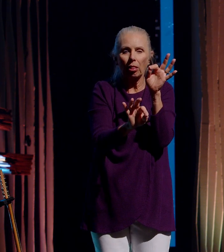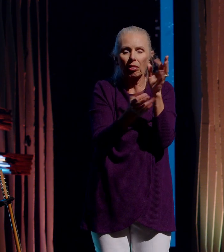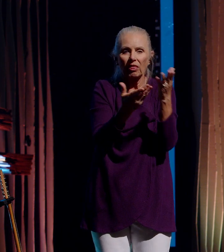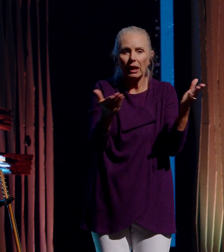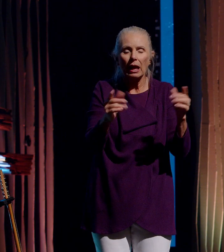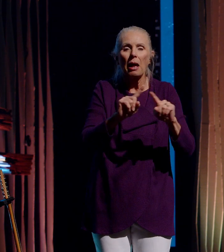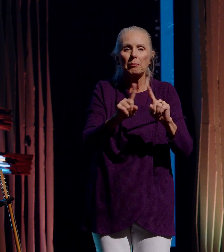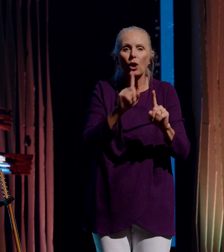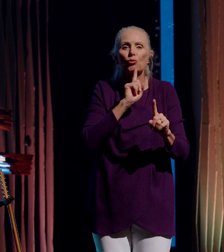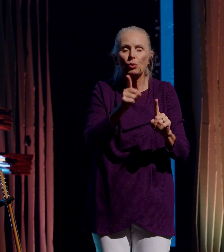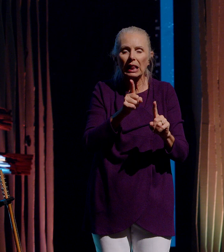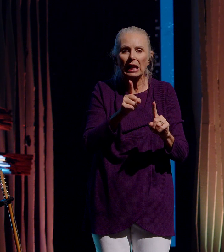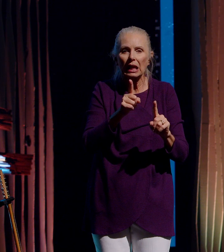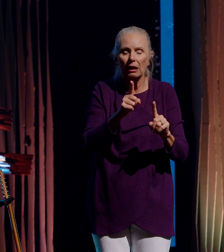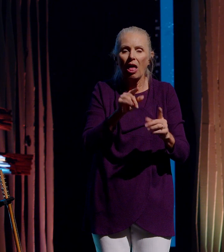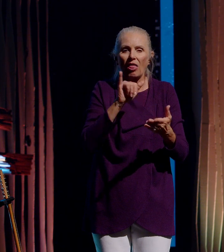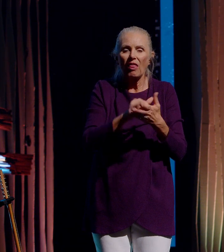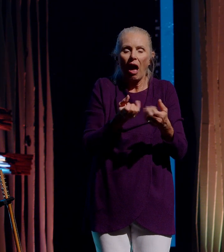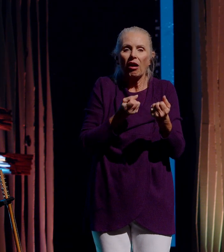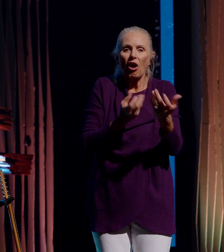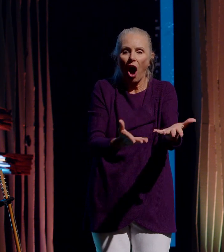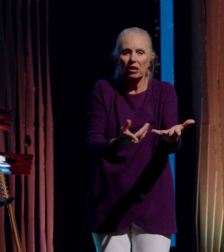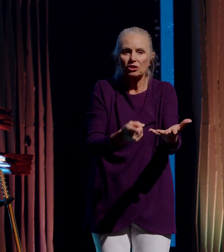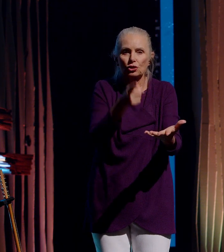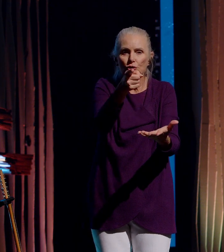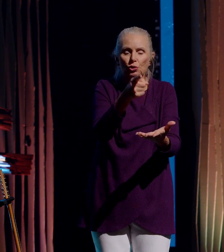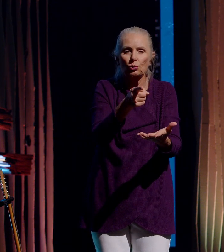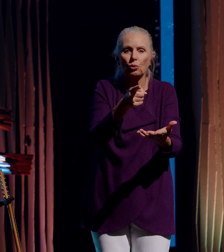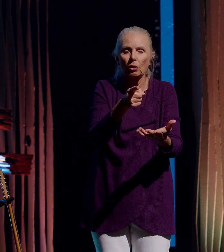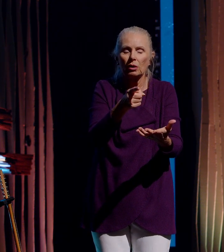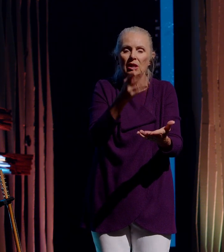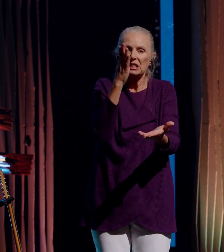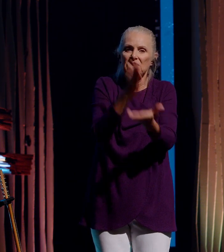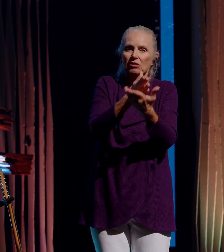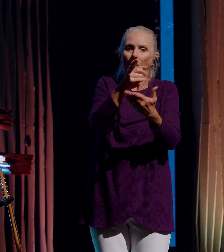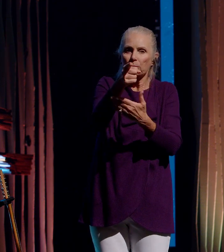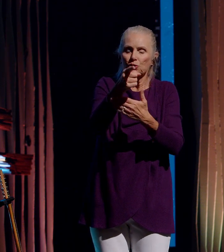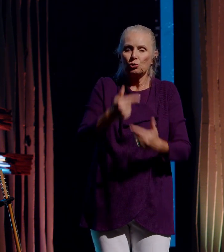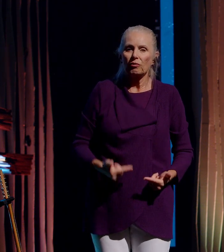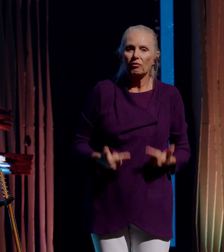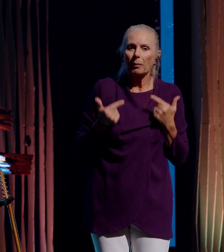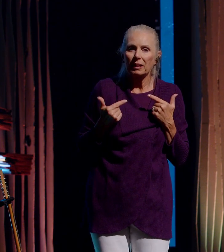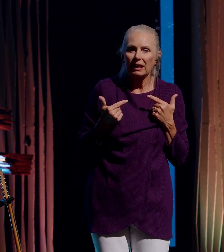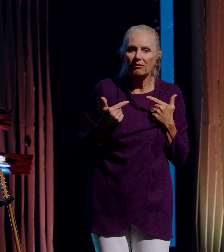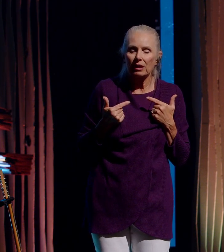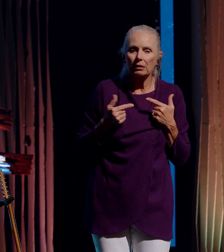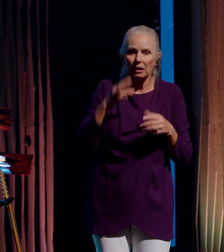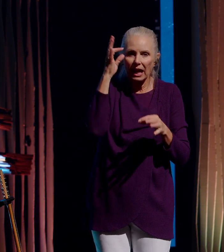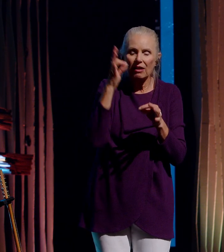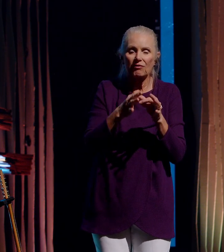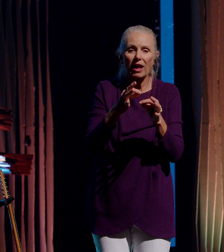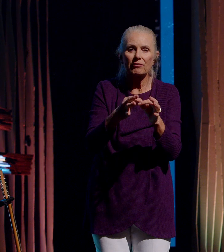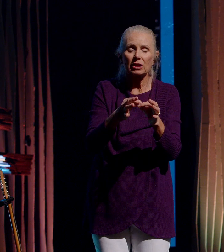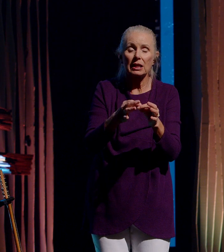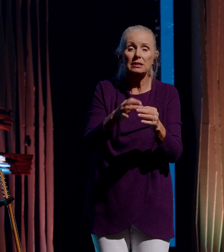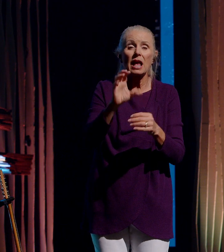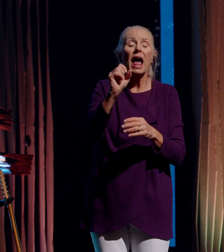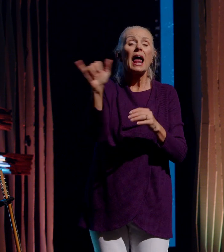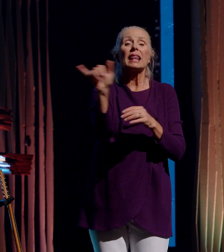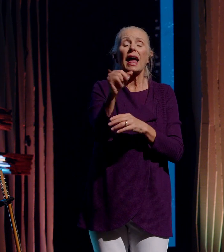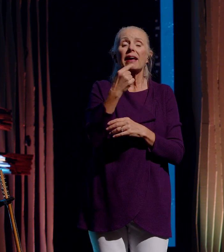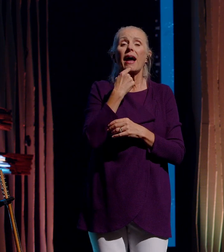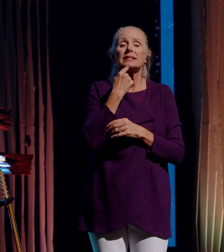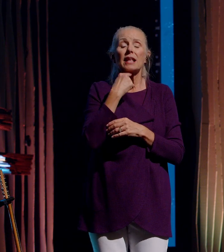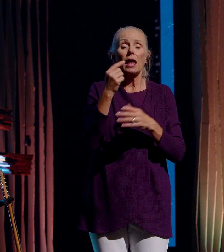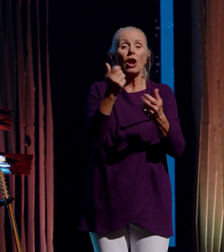debilitating disease that stops us from living in faithfulness? See, like Aiken mentioned, the psalmist